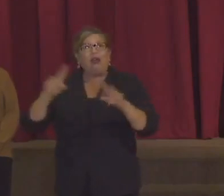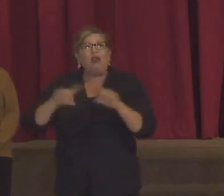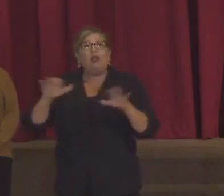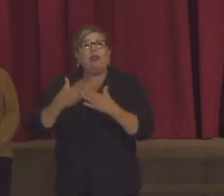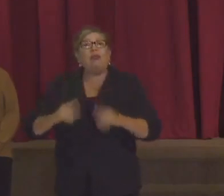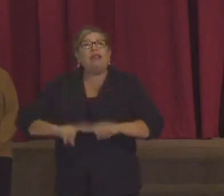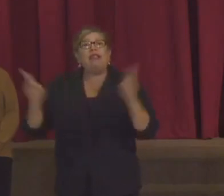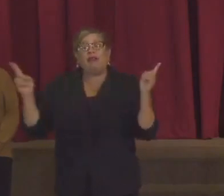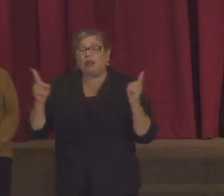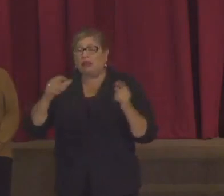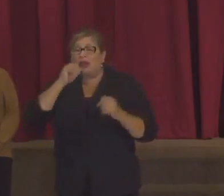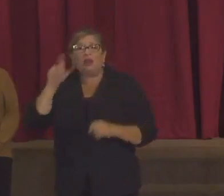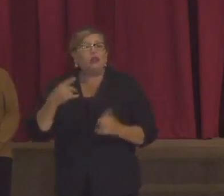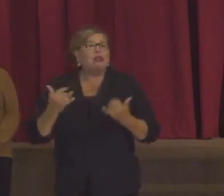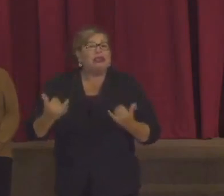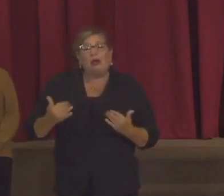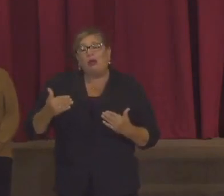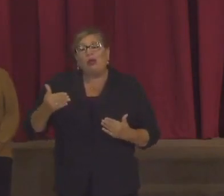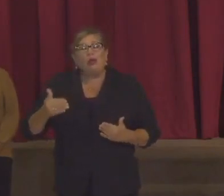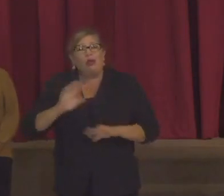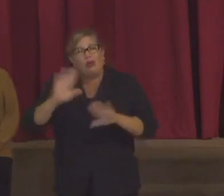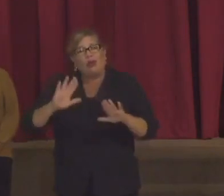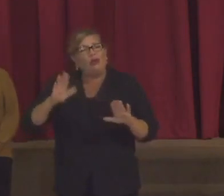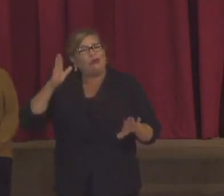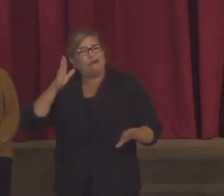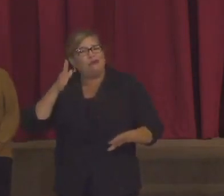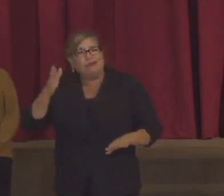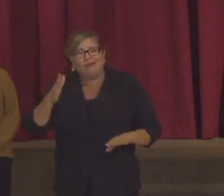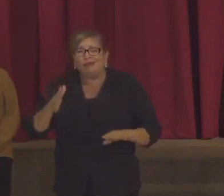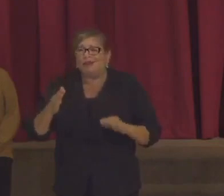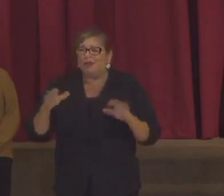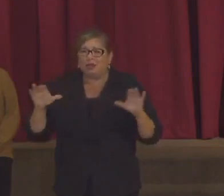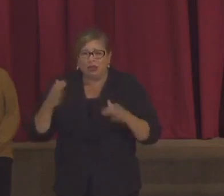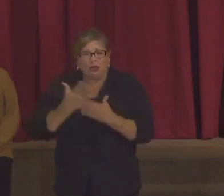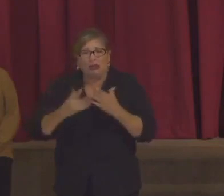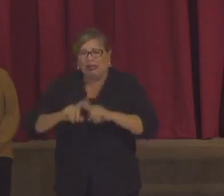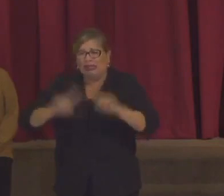run, but in the long run, to do justice to this moment?